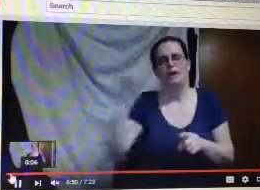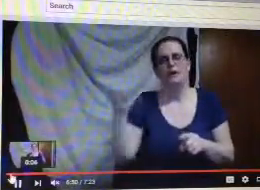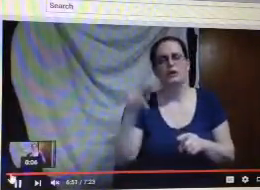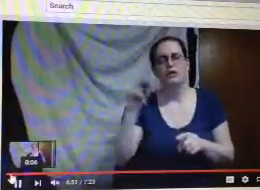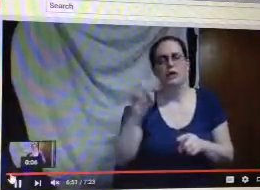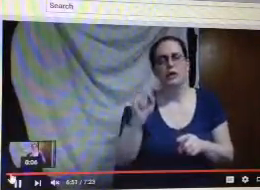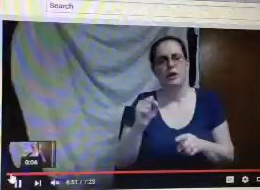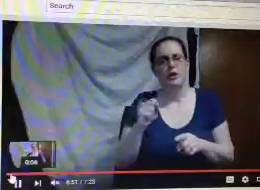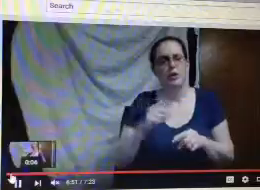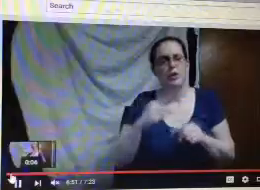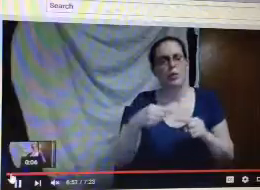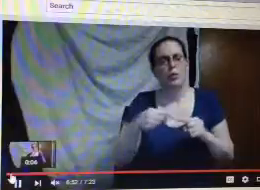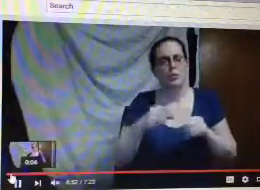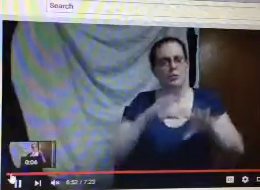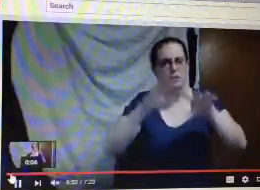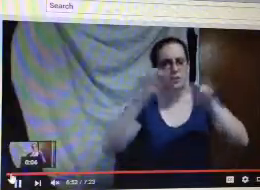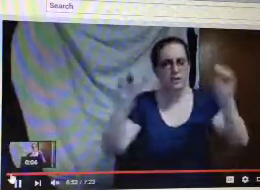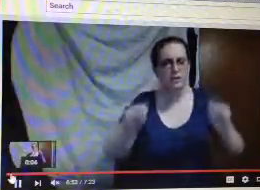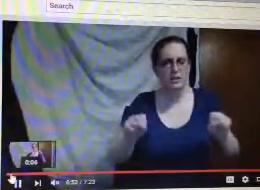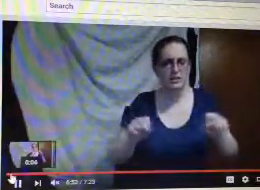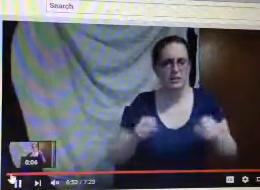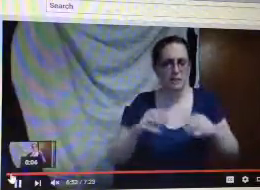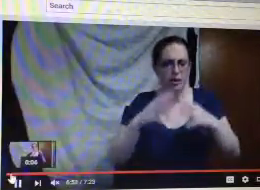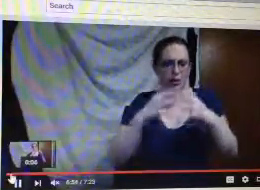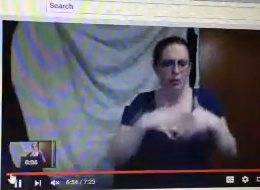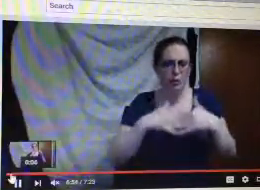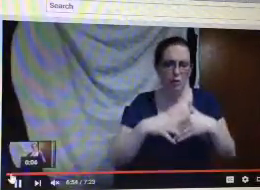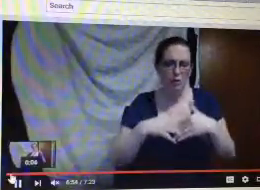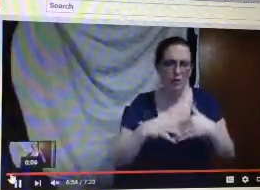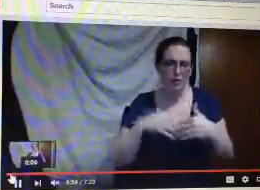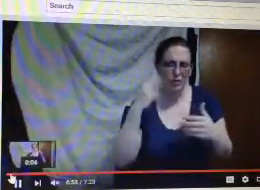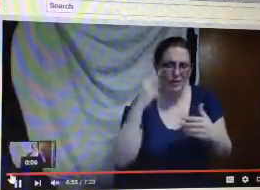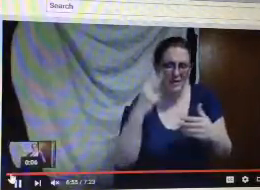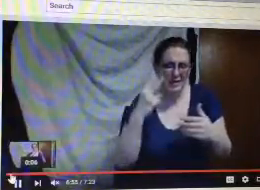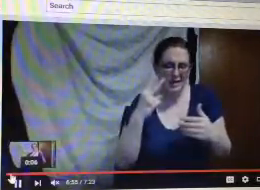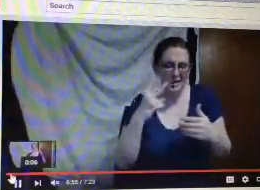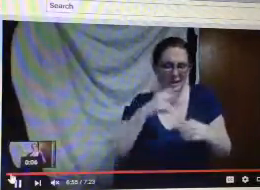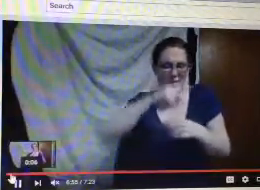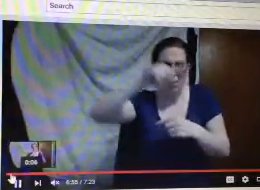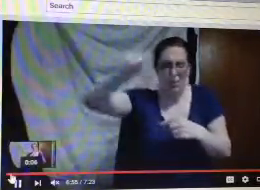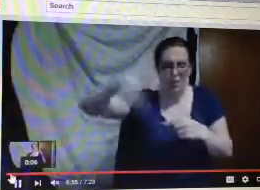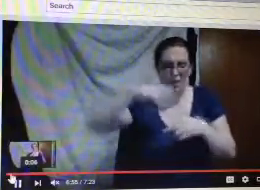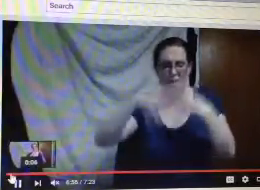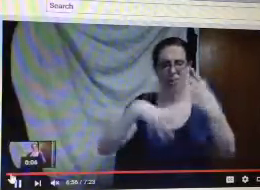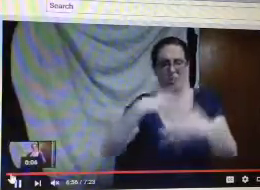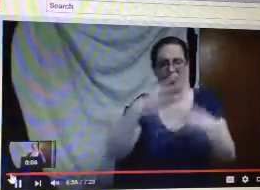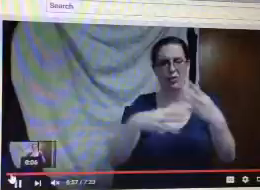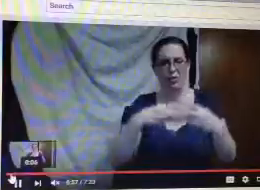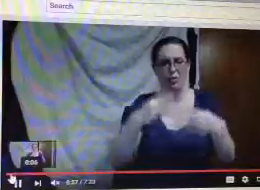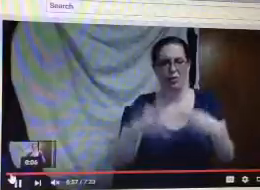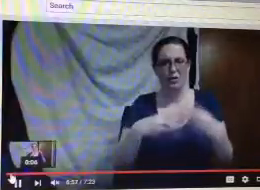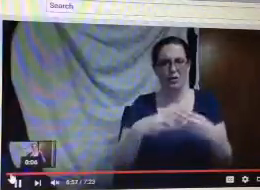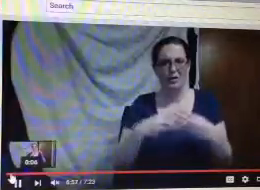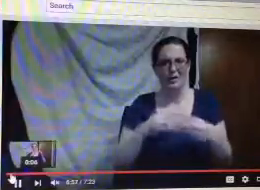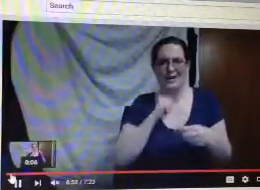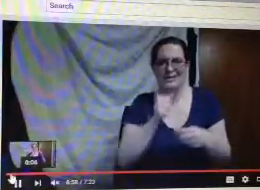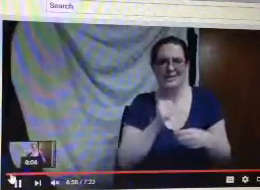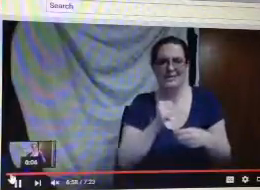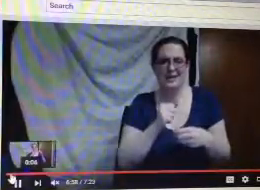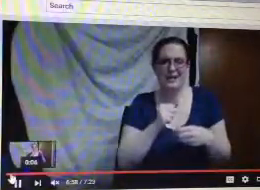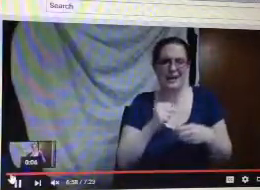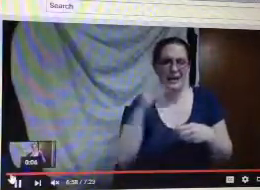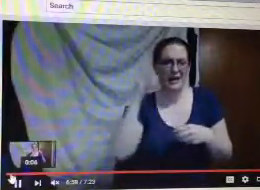to learn from Jenny. And the system is broke down. And all around the